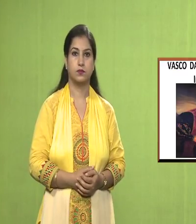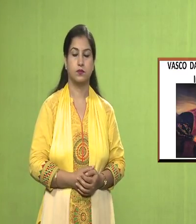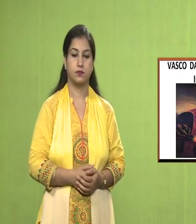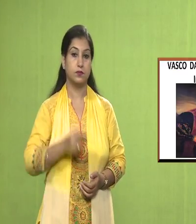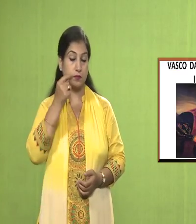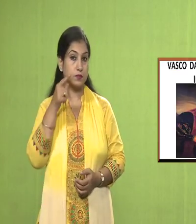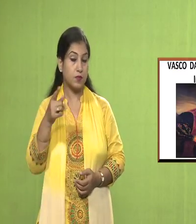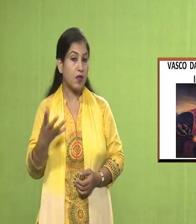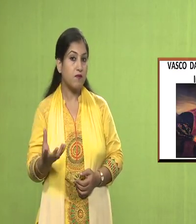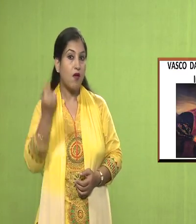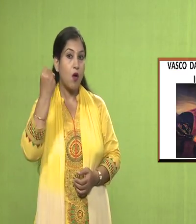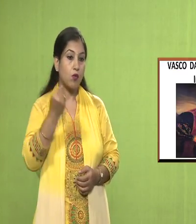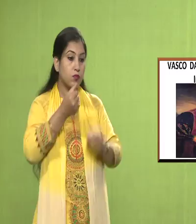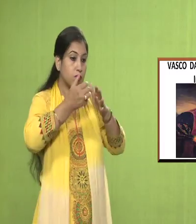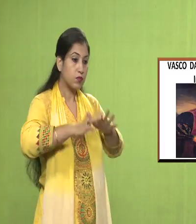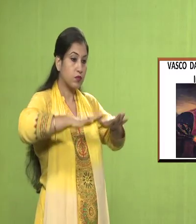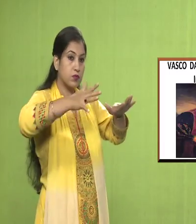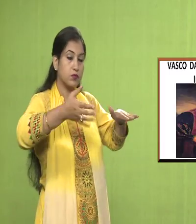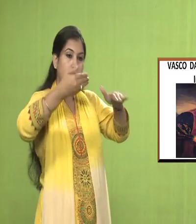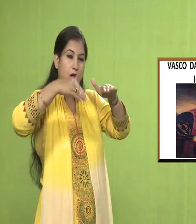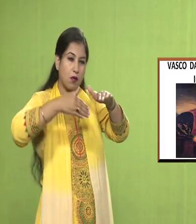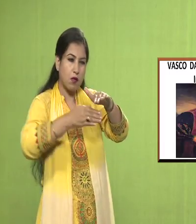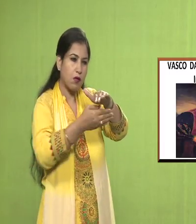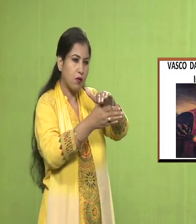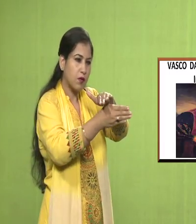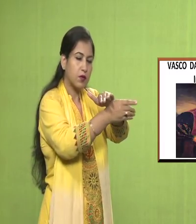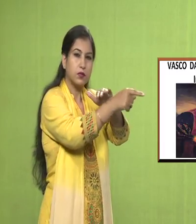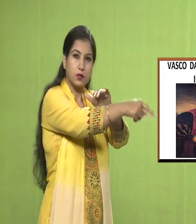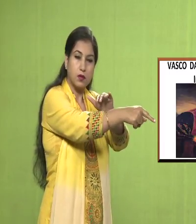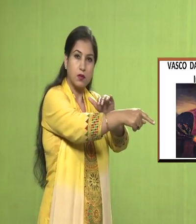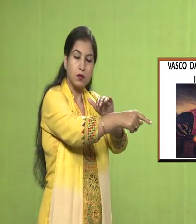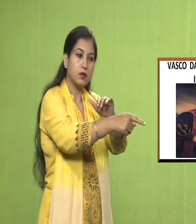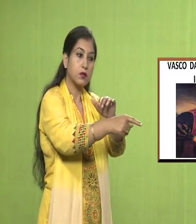He discovered the sea route to India in 1498.